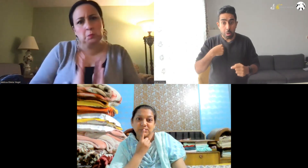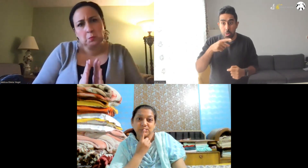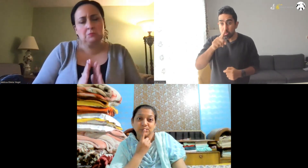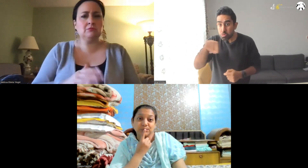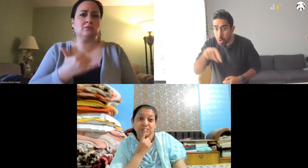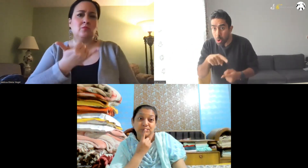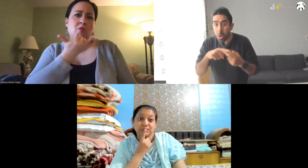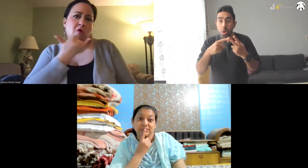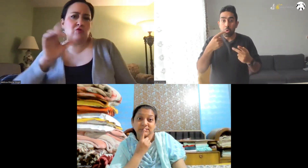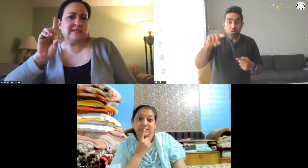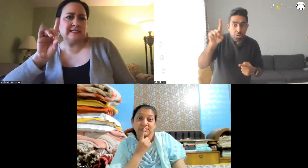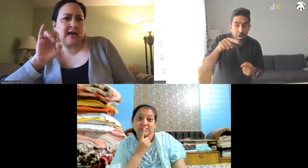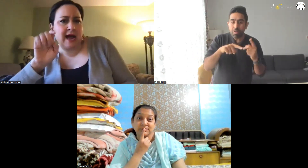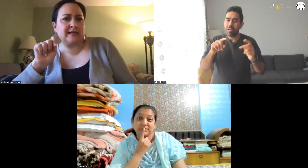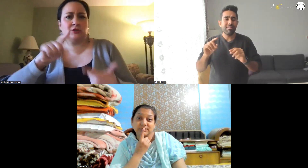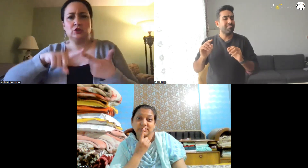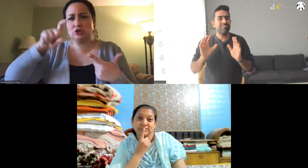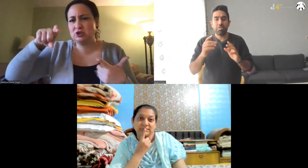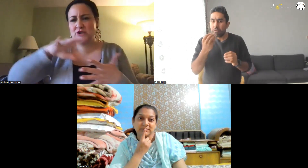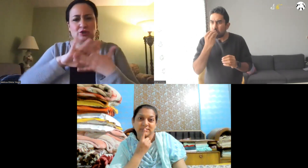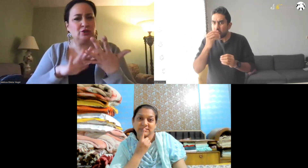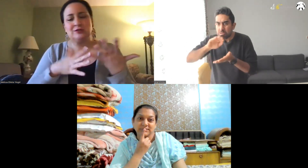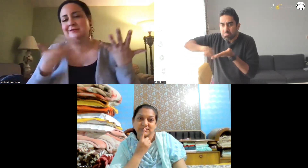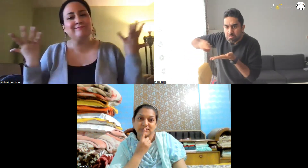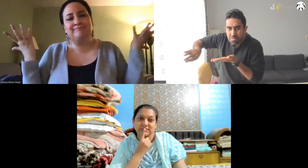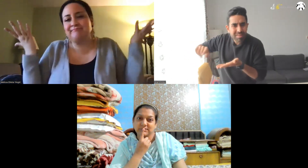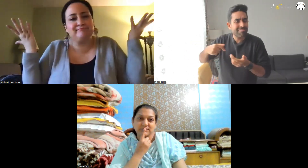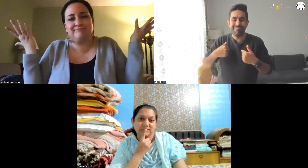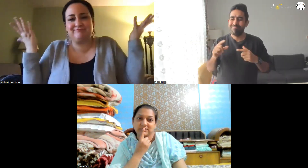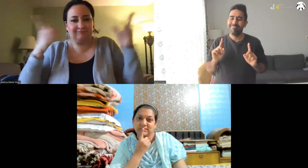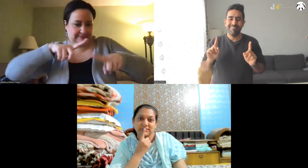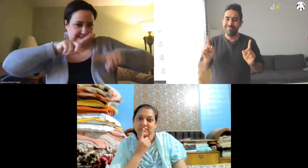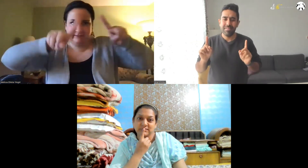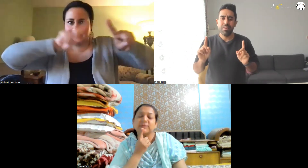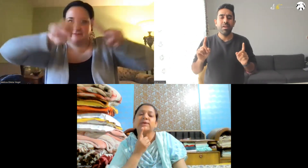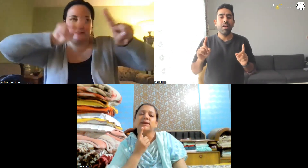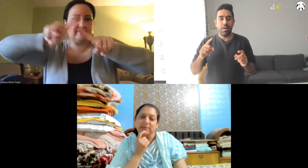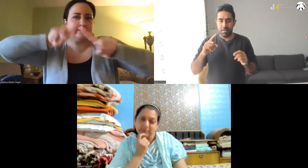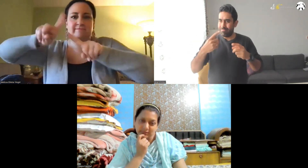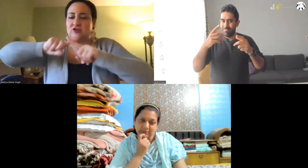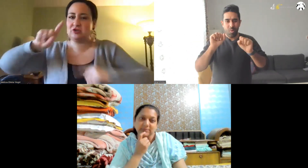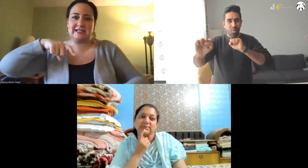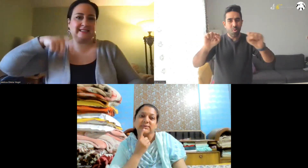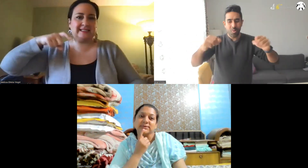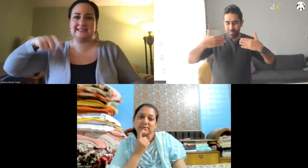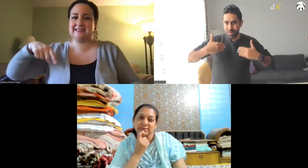But the For priority, me, we won't say right or wrong. You don't have to skip the food